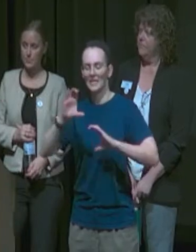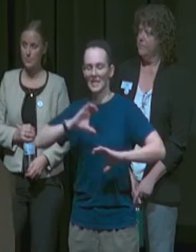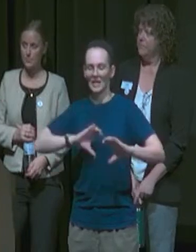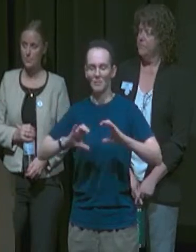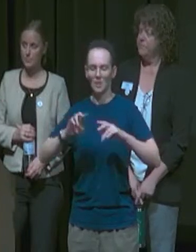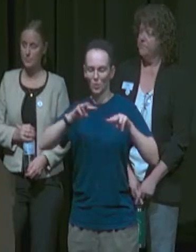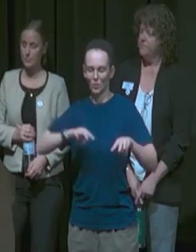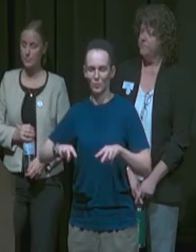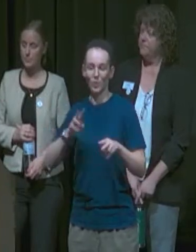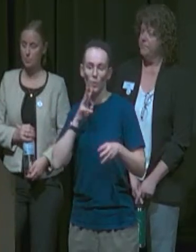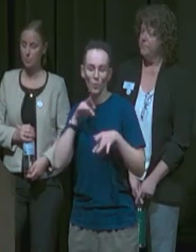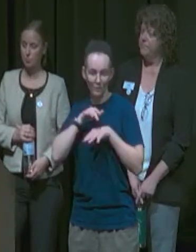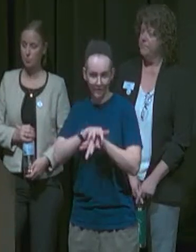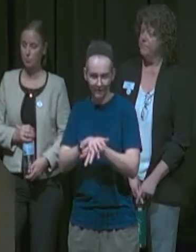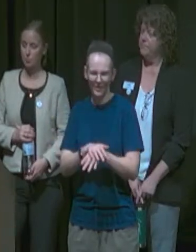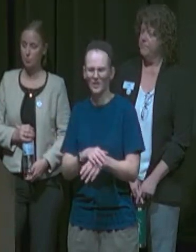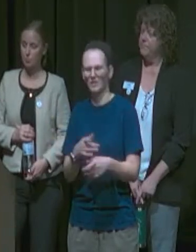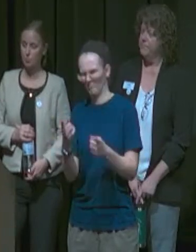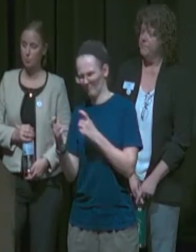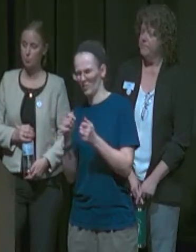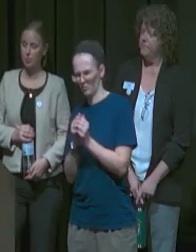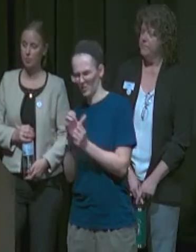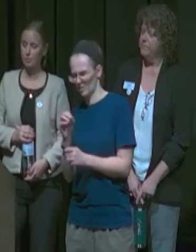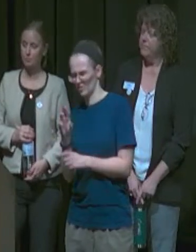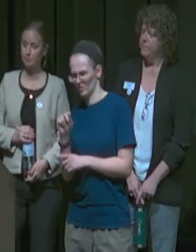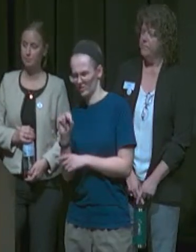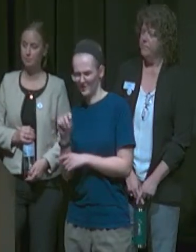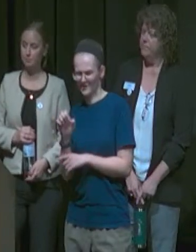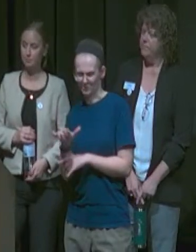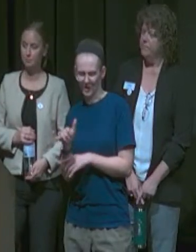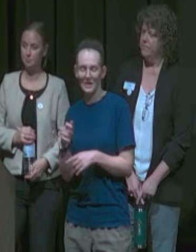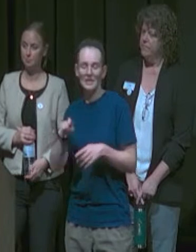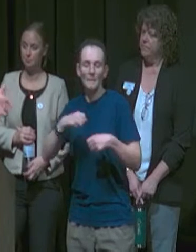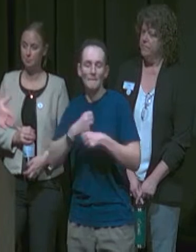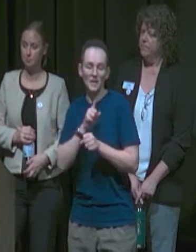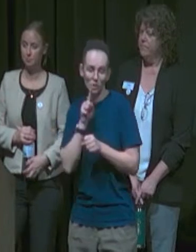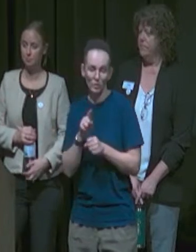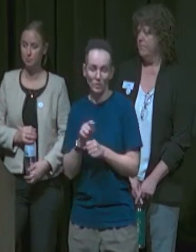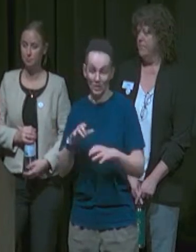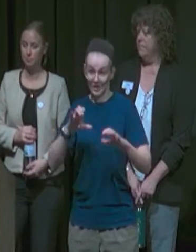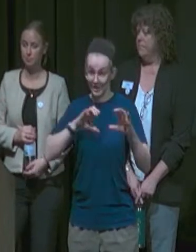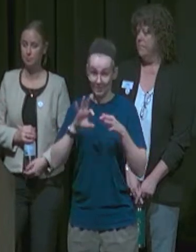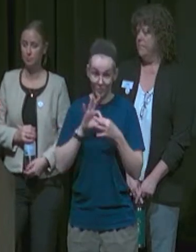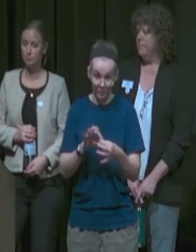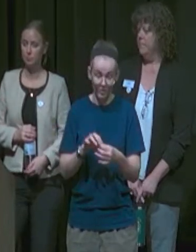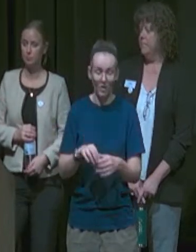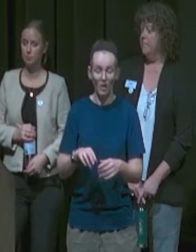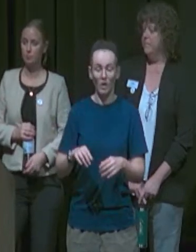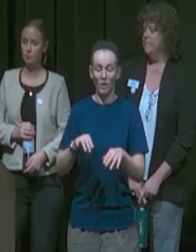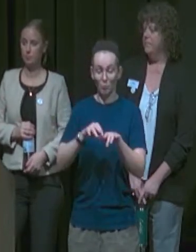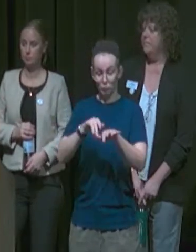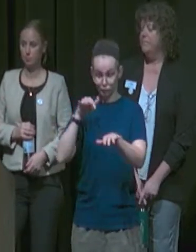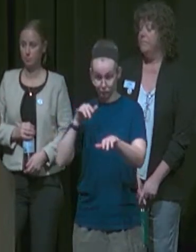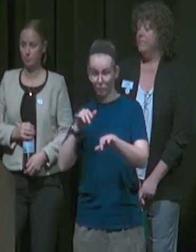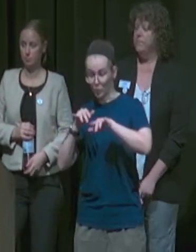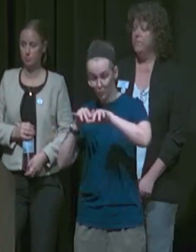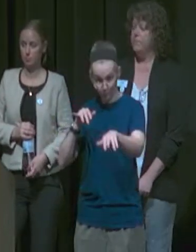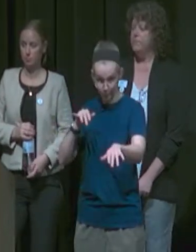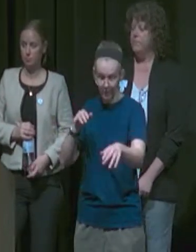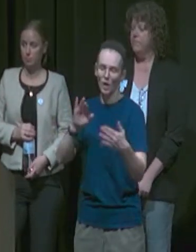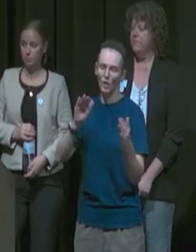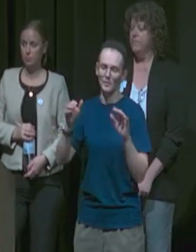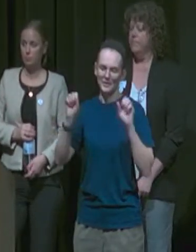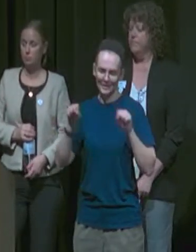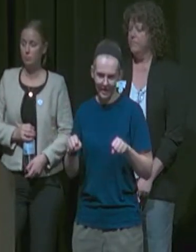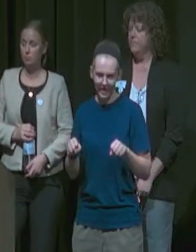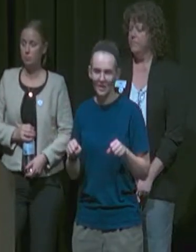the stuff that was asked about Courtney, that stuff, we want to make sure chemistry-wise, upstream and downstream, we're comparable. So there will